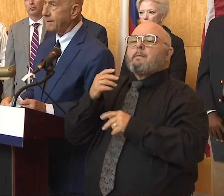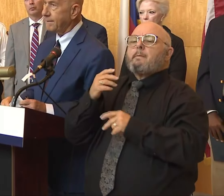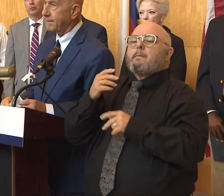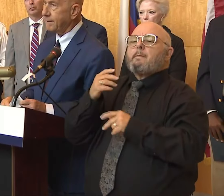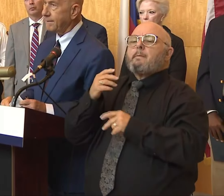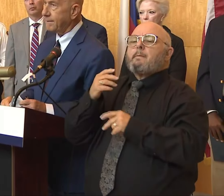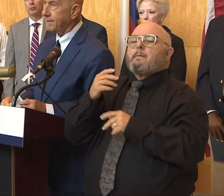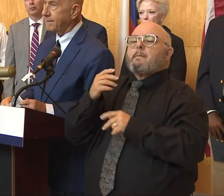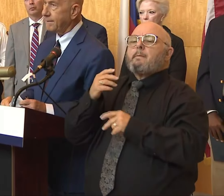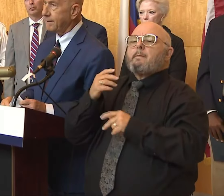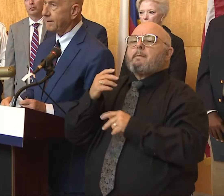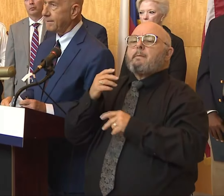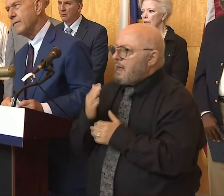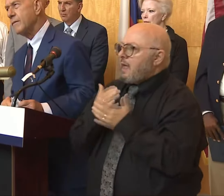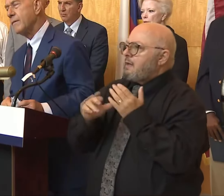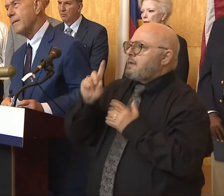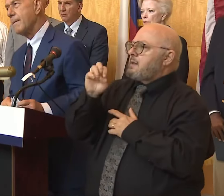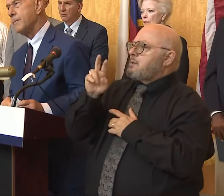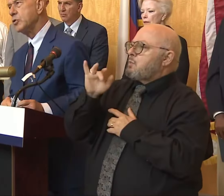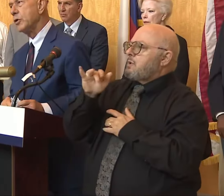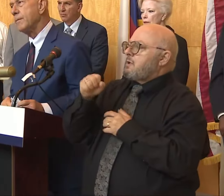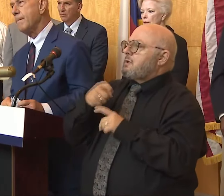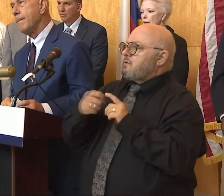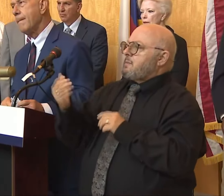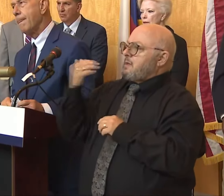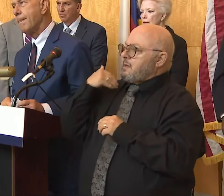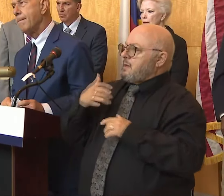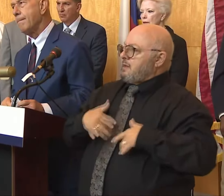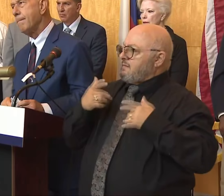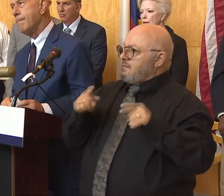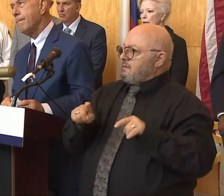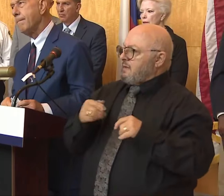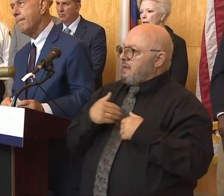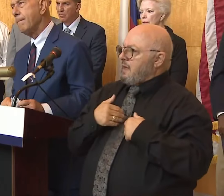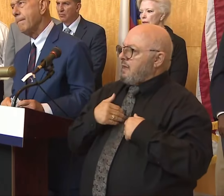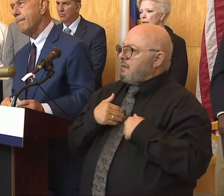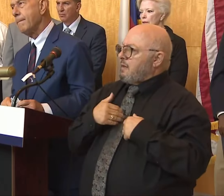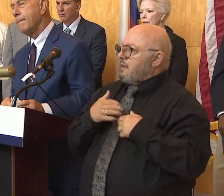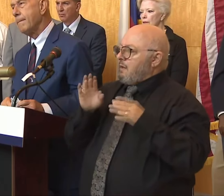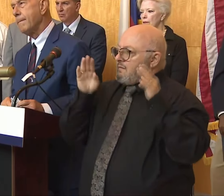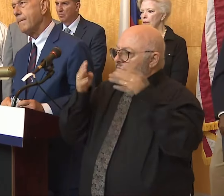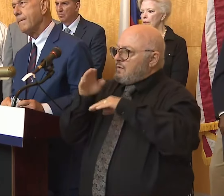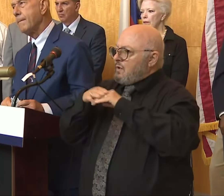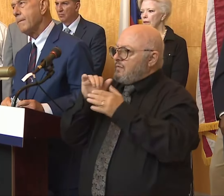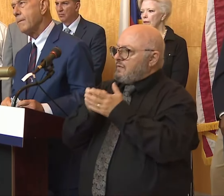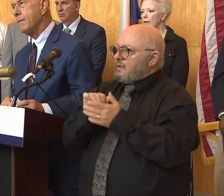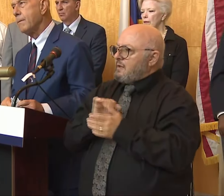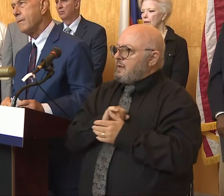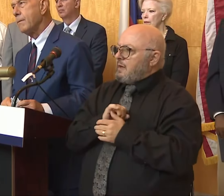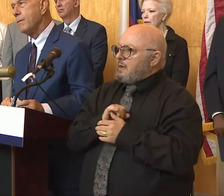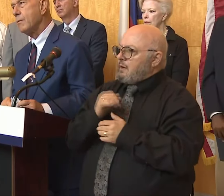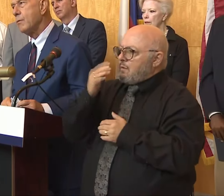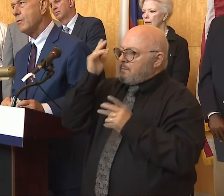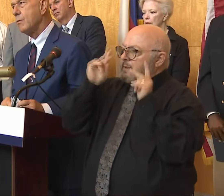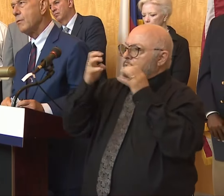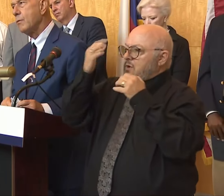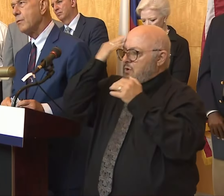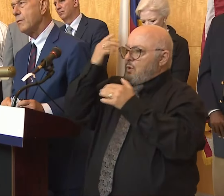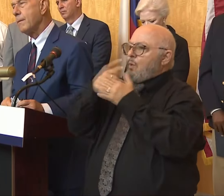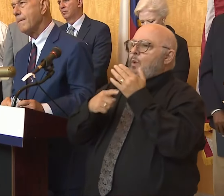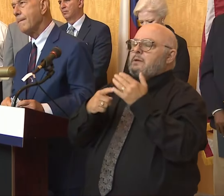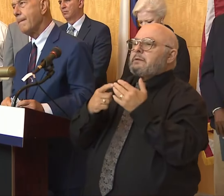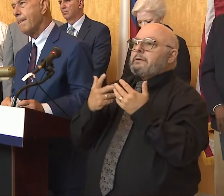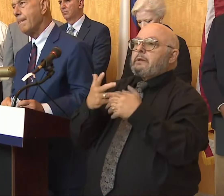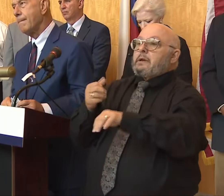on debris still not picked up from previous weather. Sure. Events. We have a colleague focusing on that today out in the Kingwood area. People want to know what the holdup